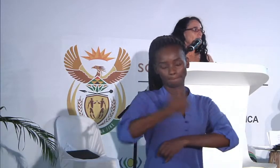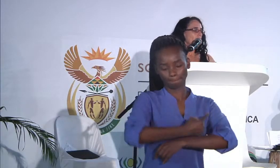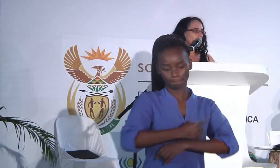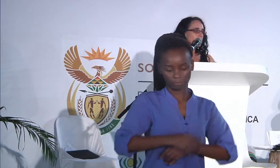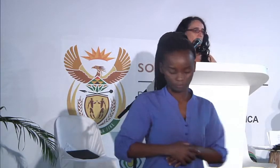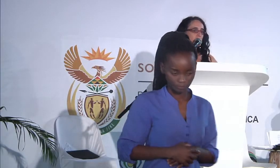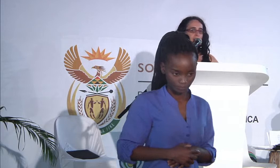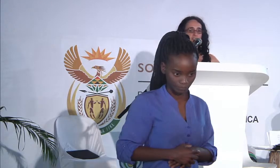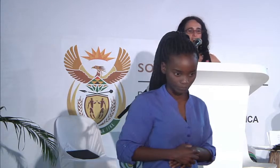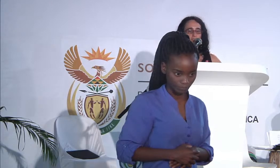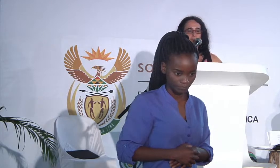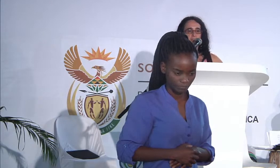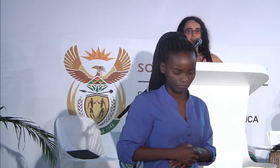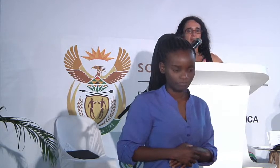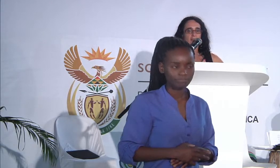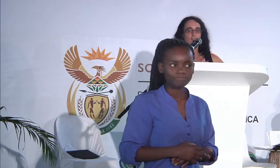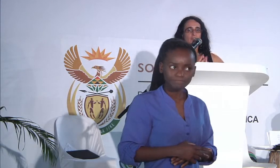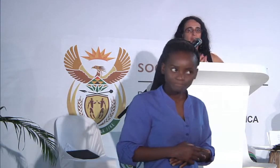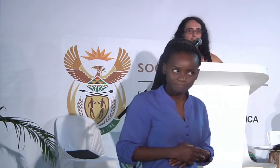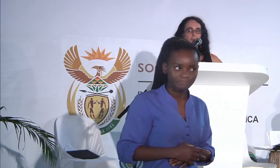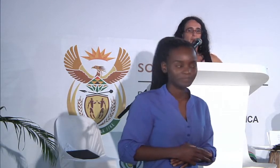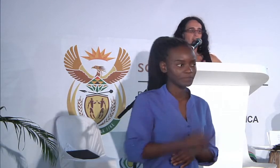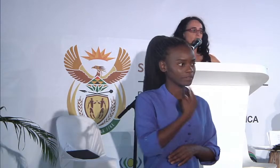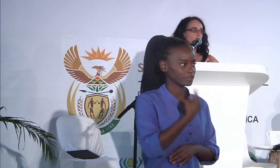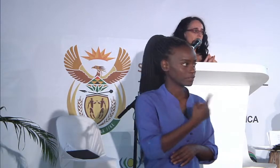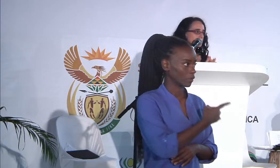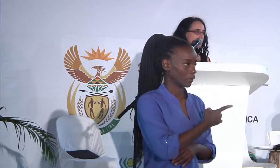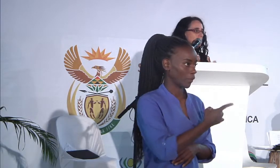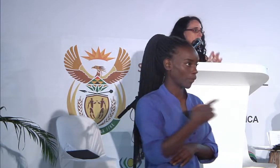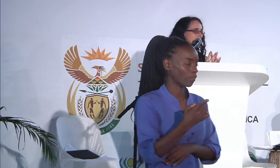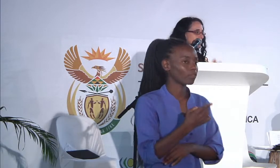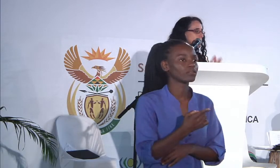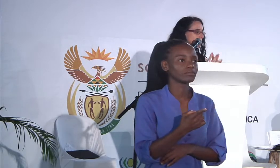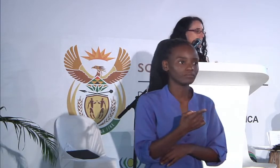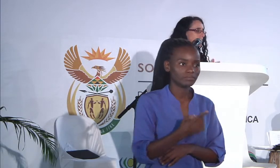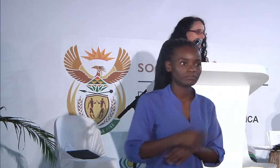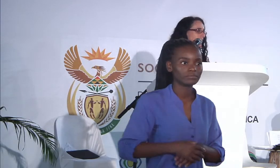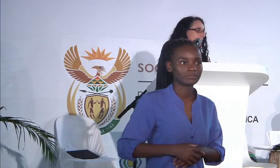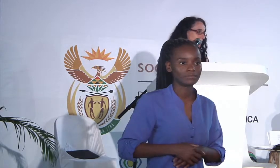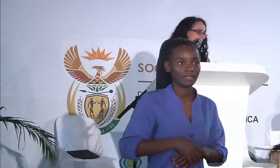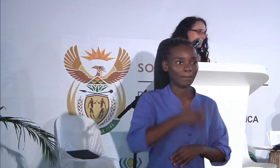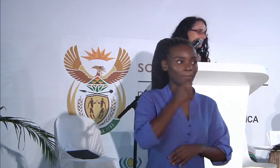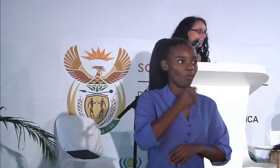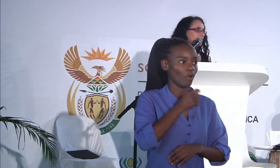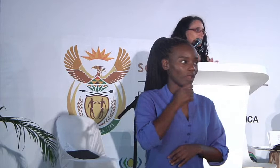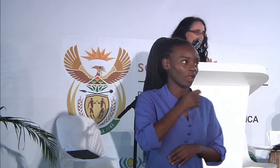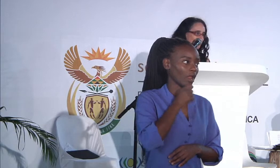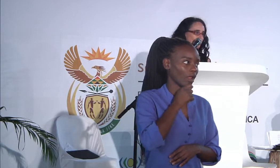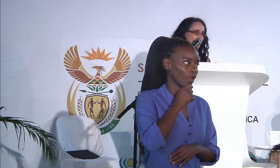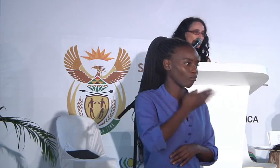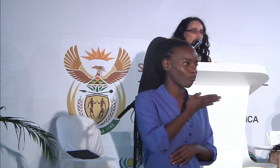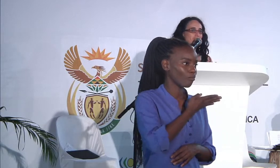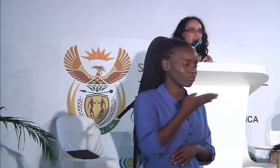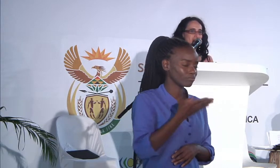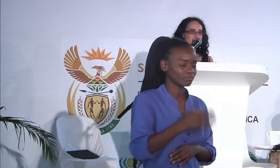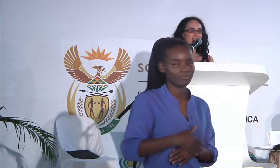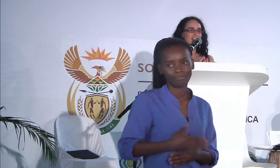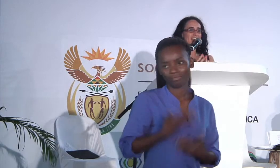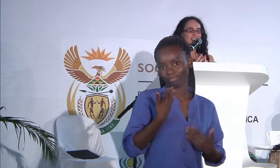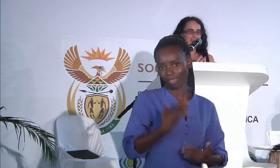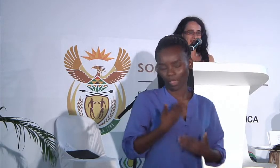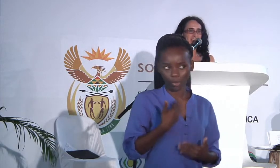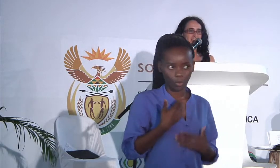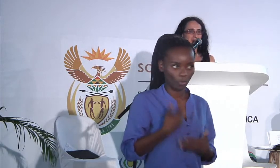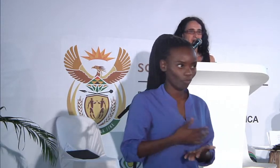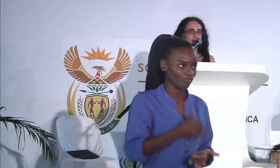I really, really just want to say to everybody who has spent this morning here with us, thank you for sitting here in